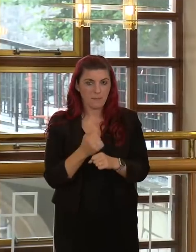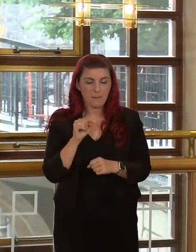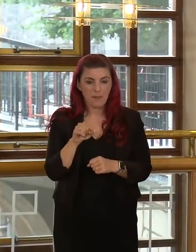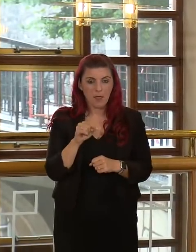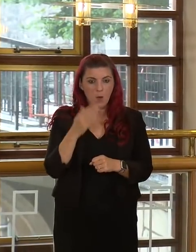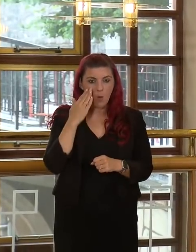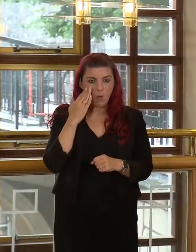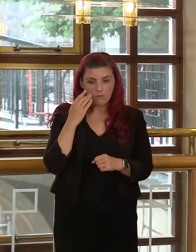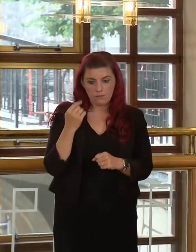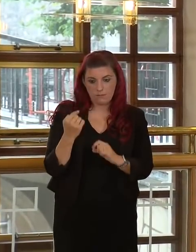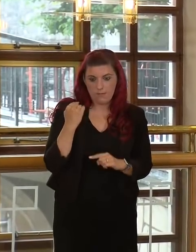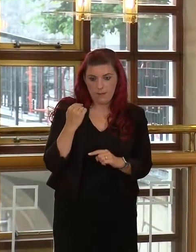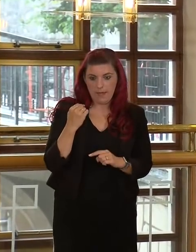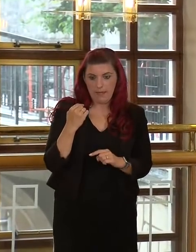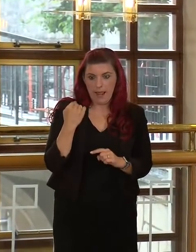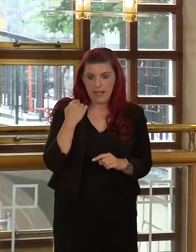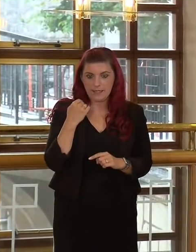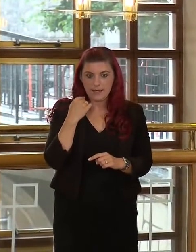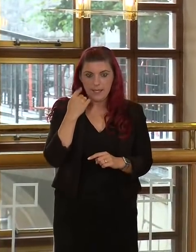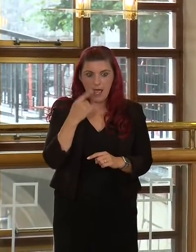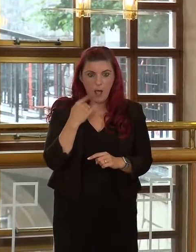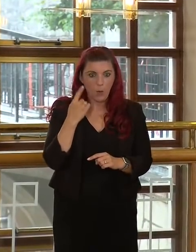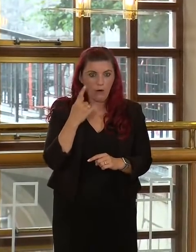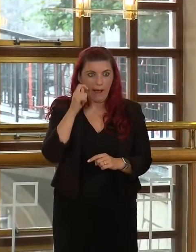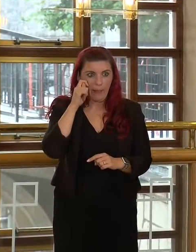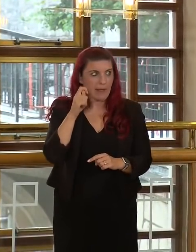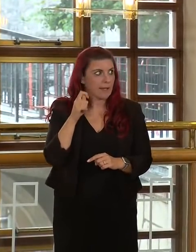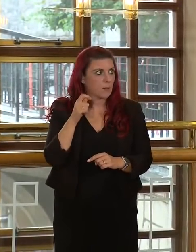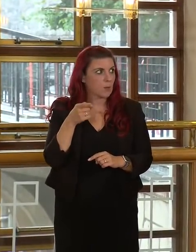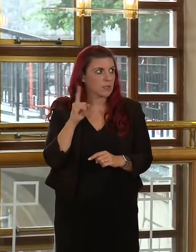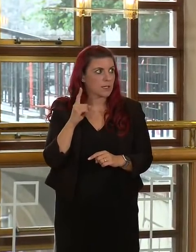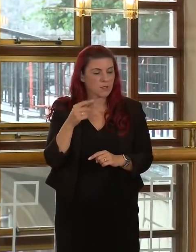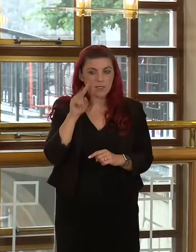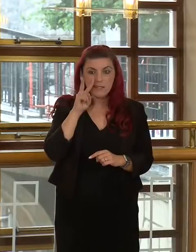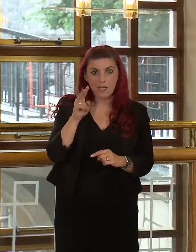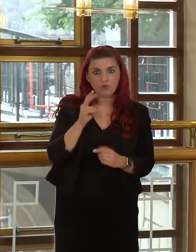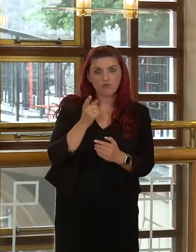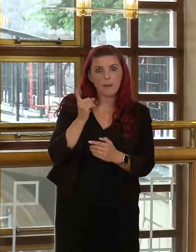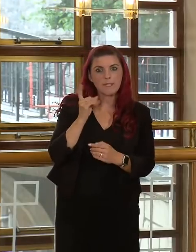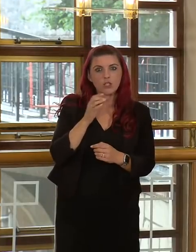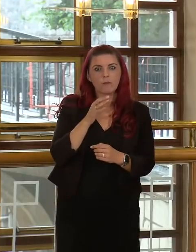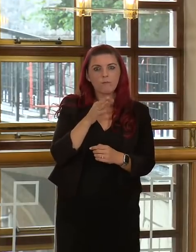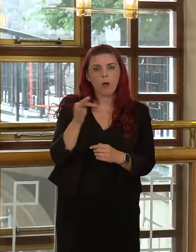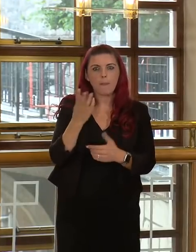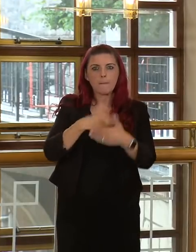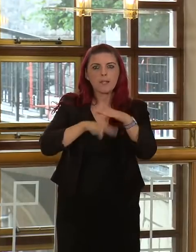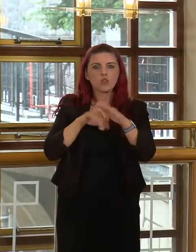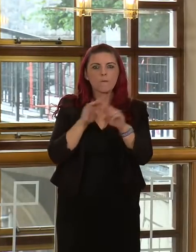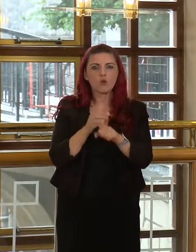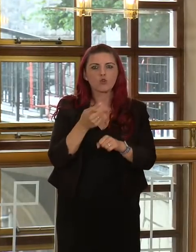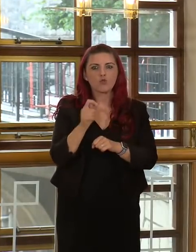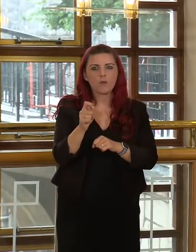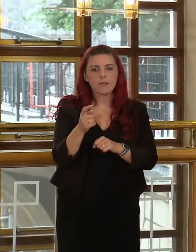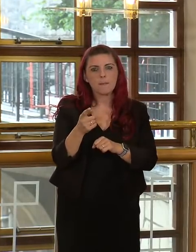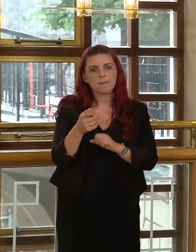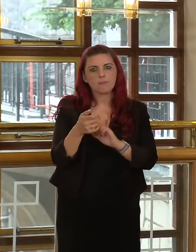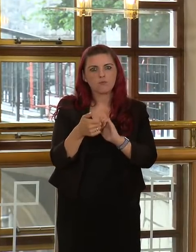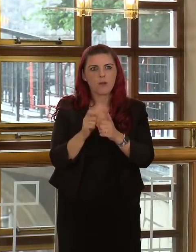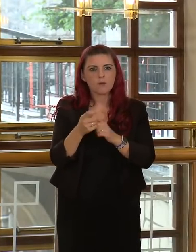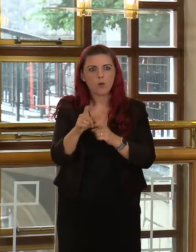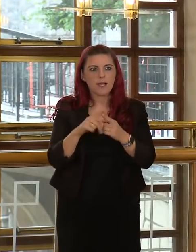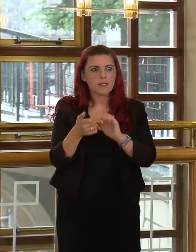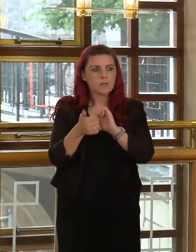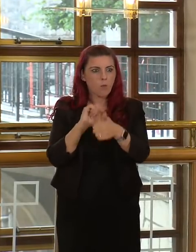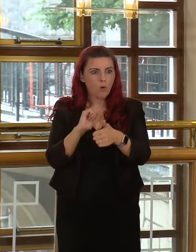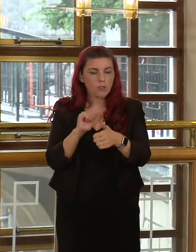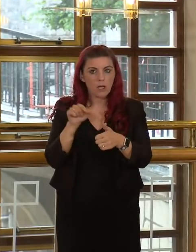last hour or so to take this step. So on the recommendation of the Minister for Transport, Tourism and Sport, we now intend to move